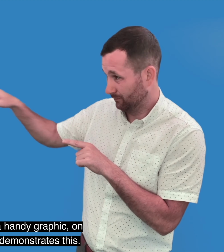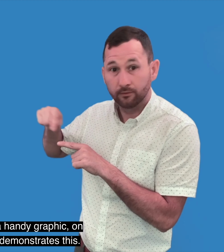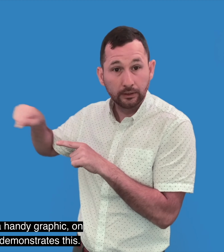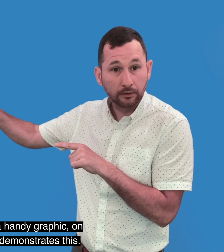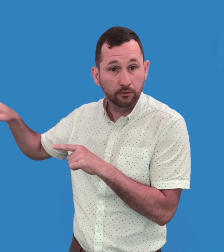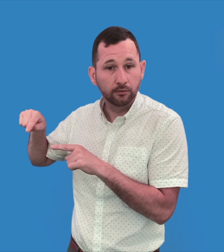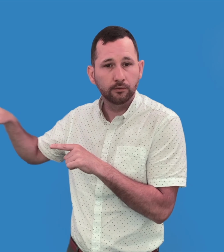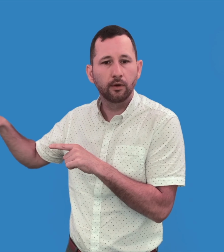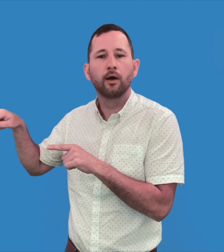this.